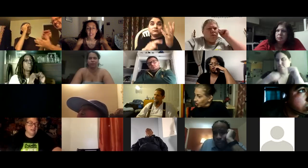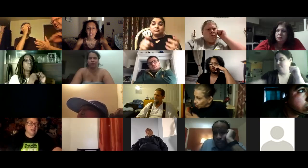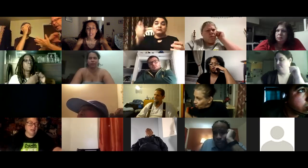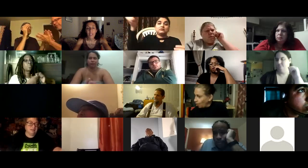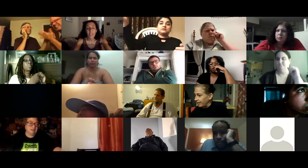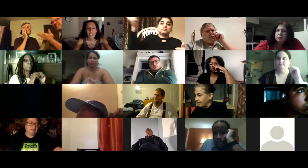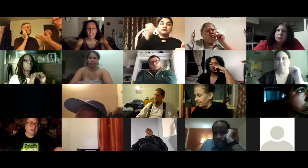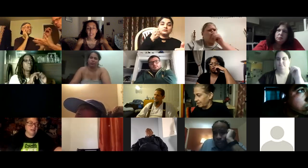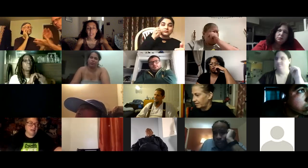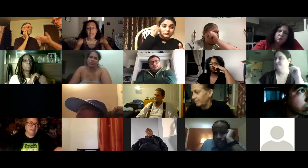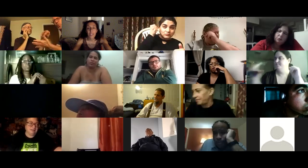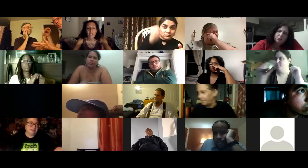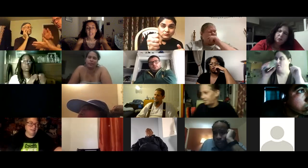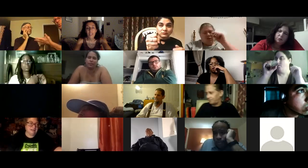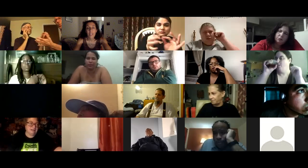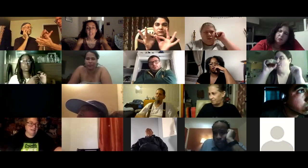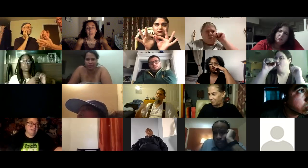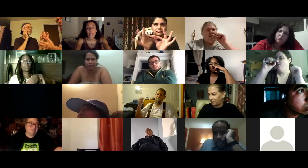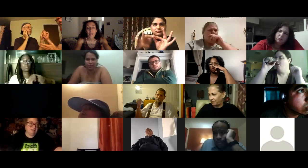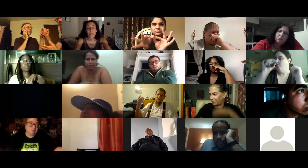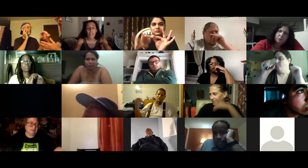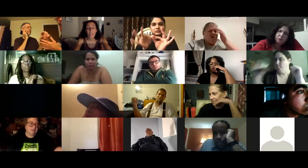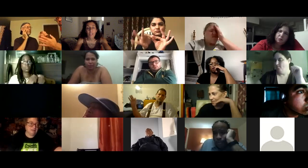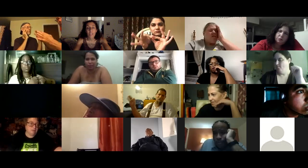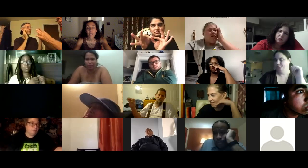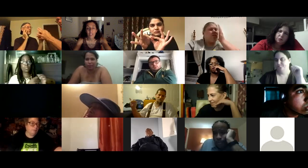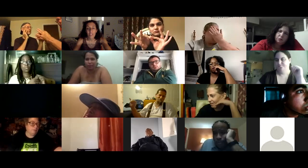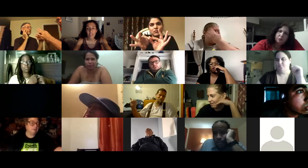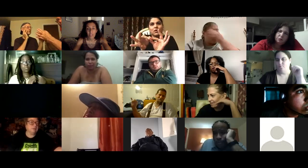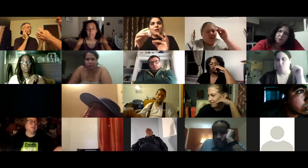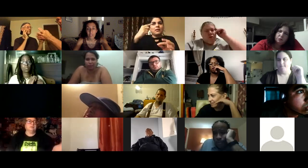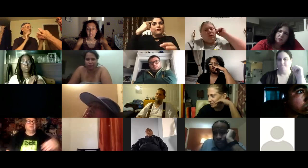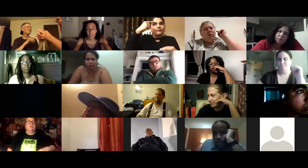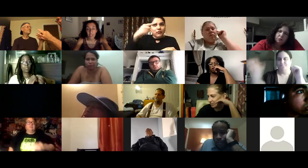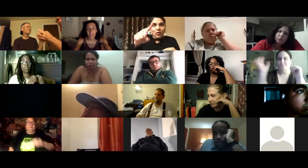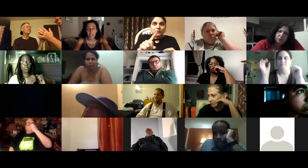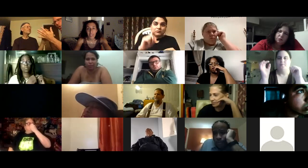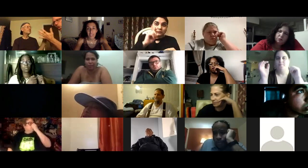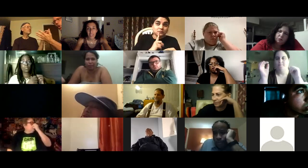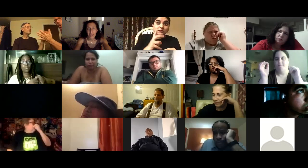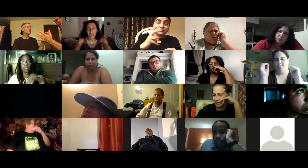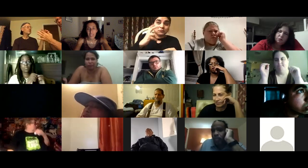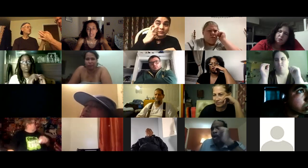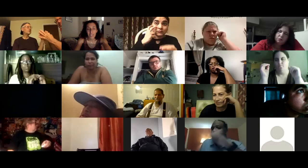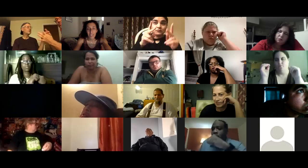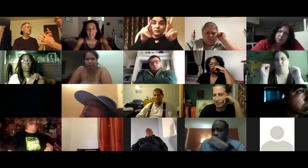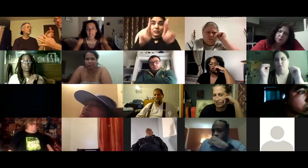So like for your example, if a police officer had that and they knew to put an interpreter in that situation for a deafblind